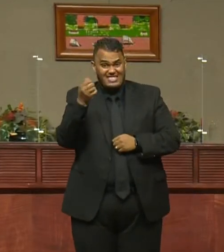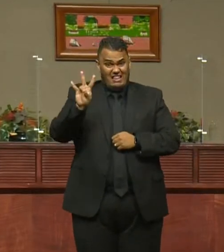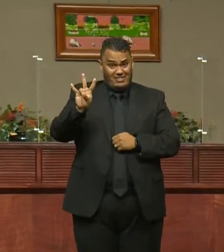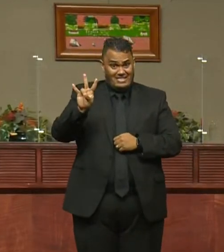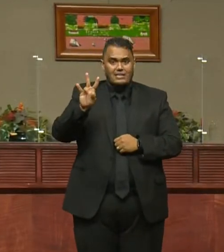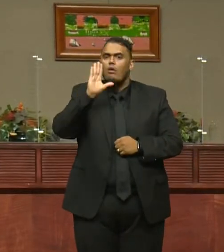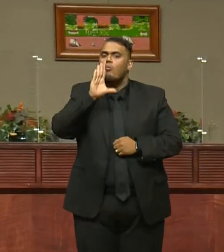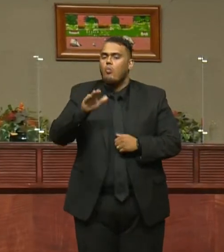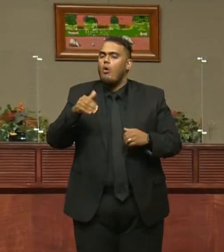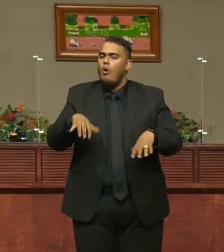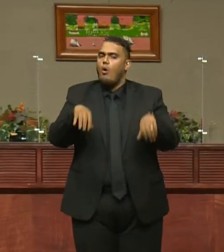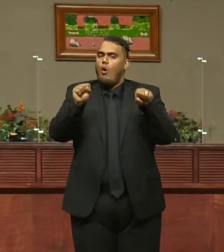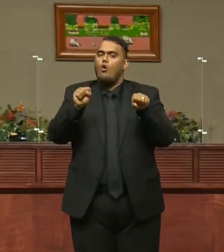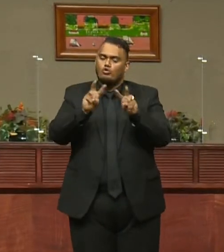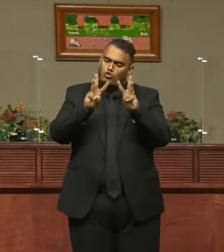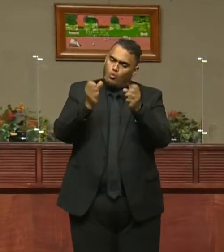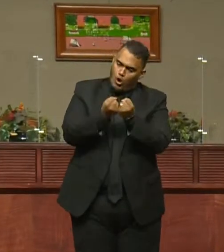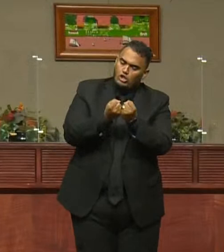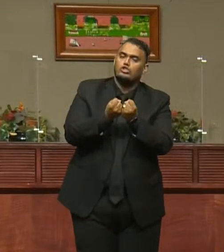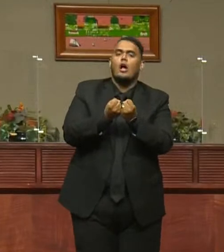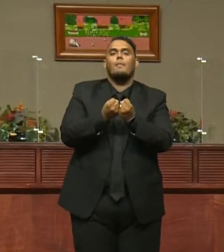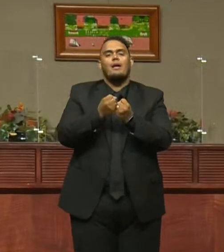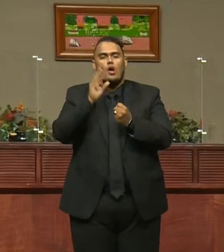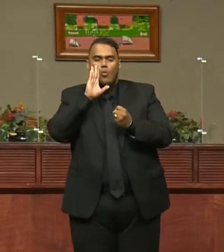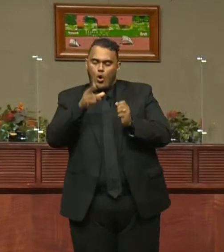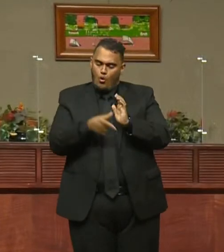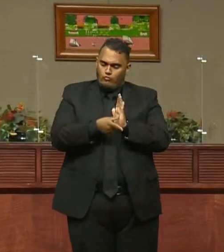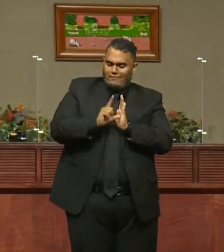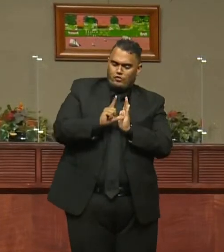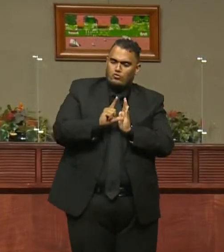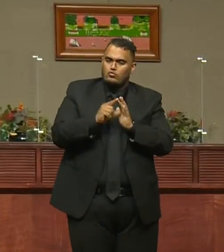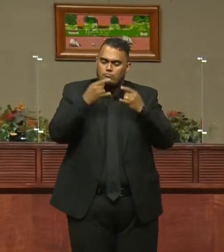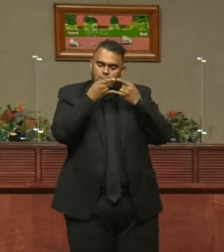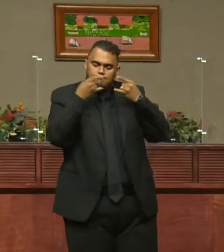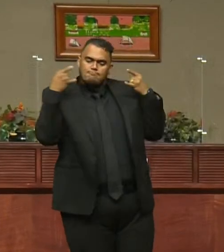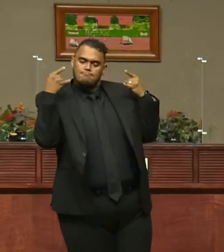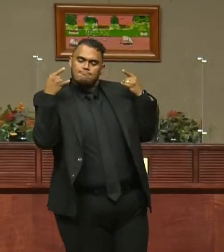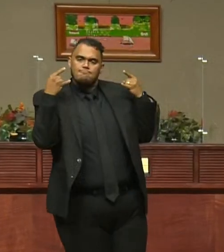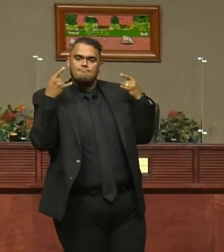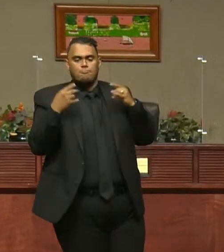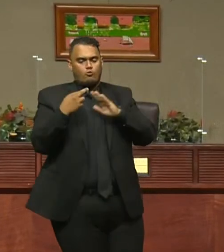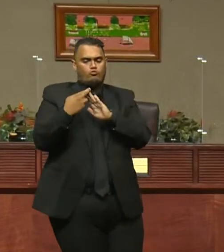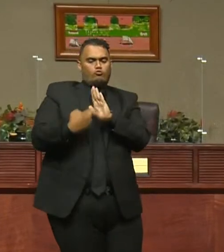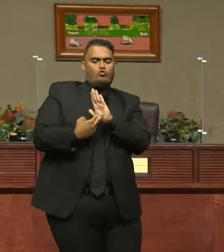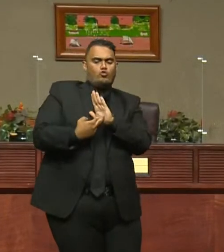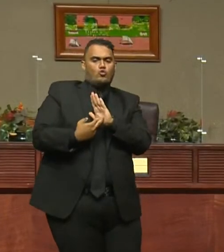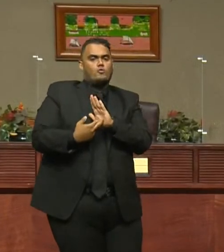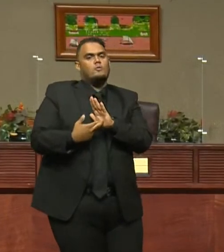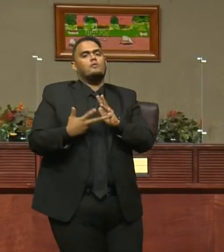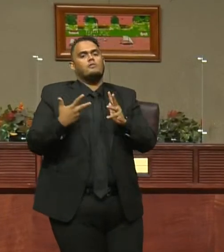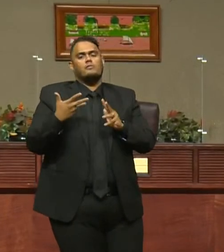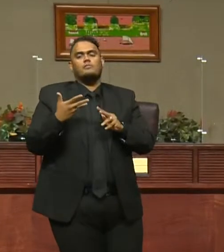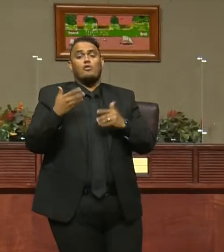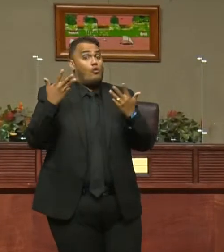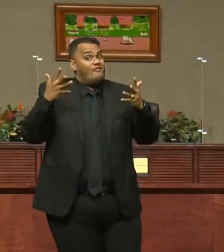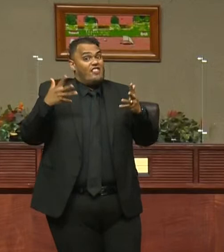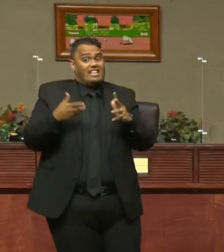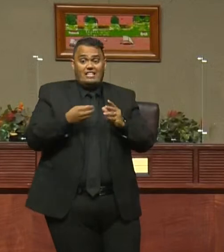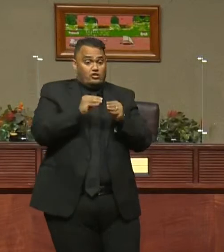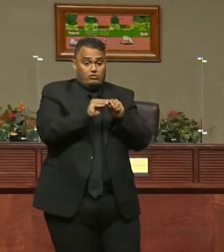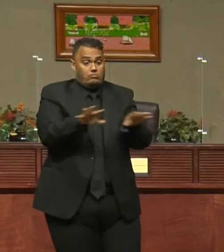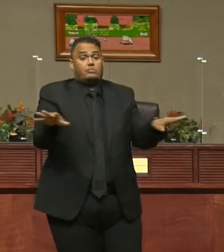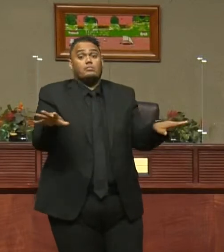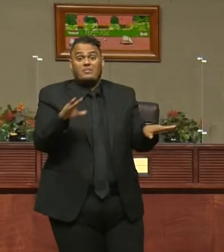proposed mask face covering rule. That's already been, the draft that's out there will be reviewed,